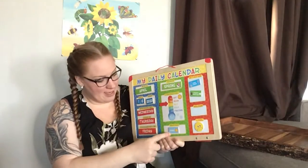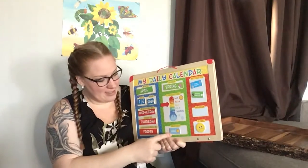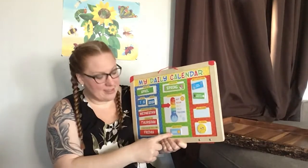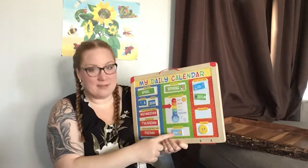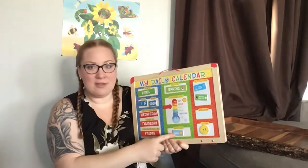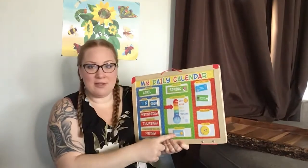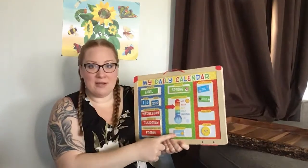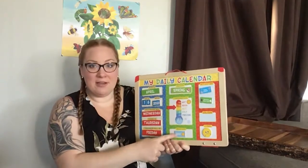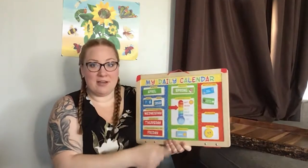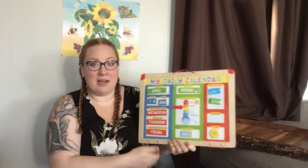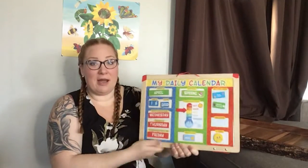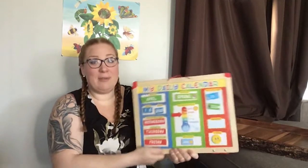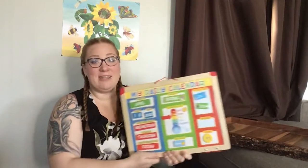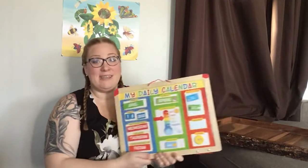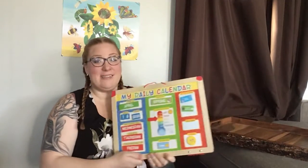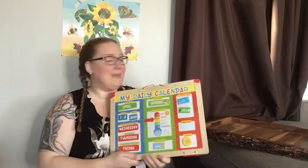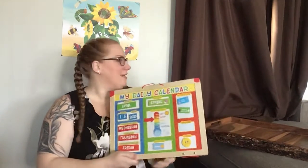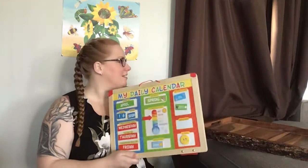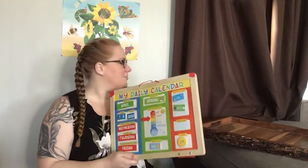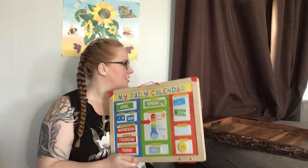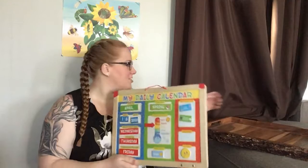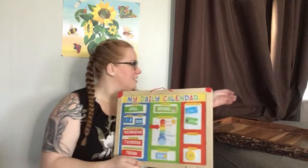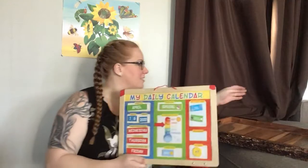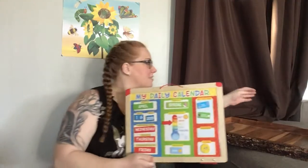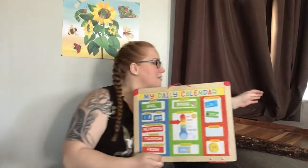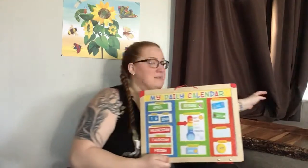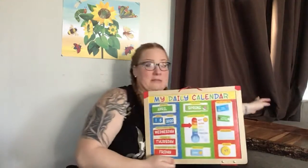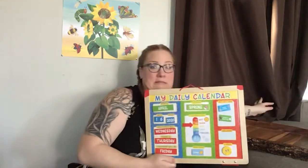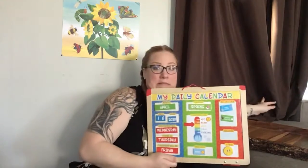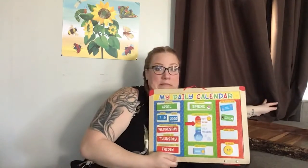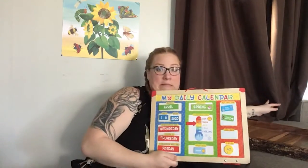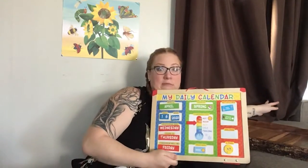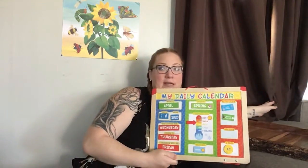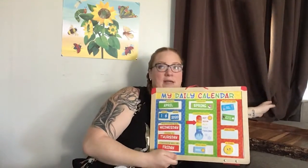nice. And I'm going to say sunny because watch this. Ready?